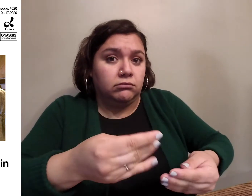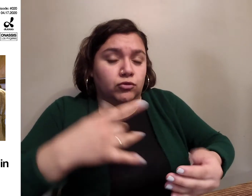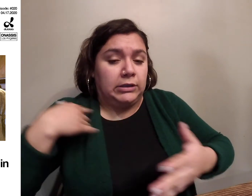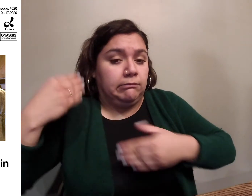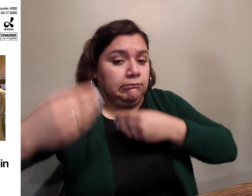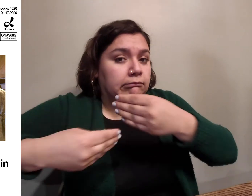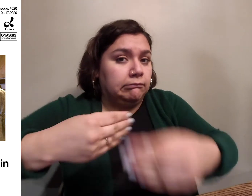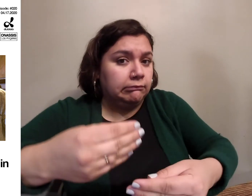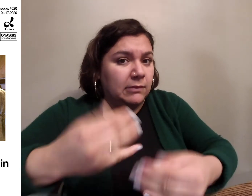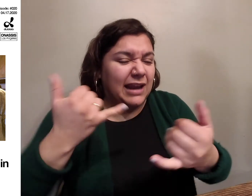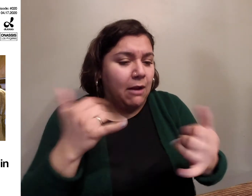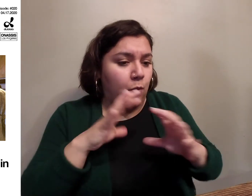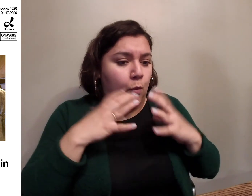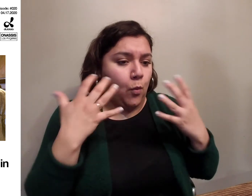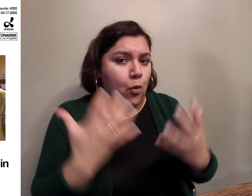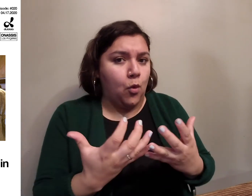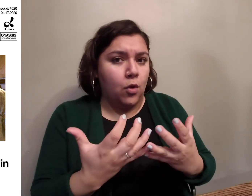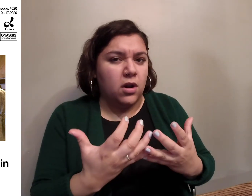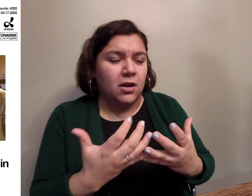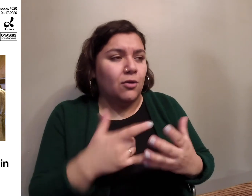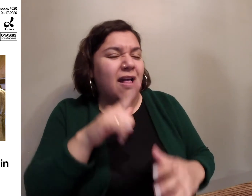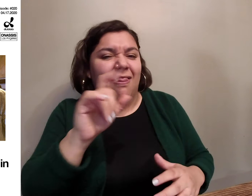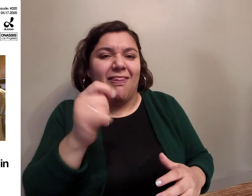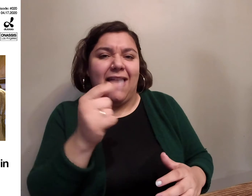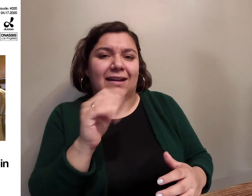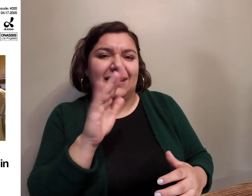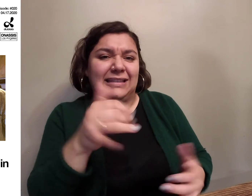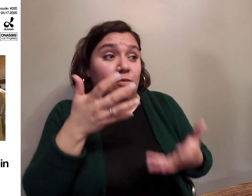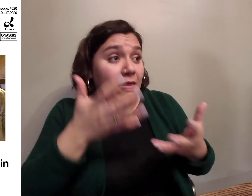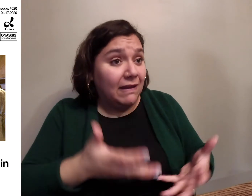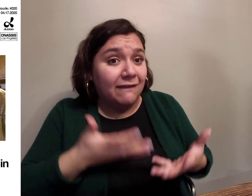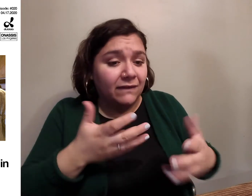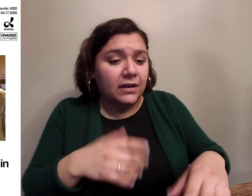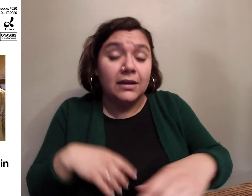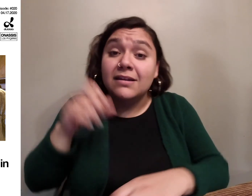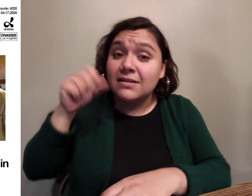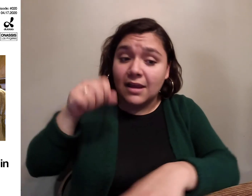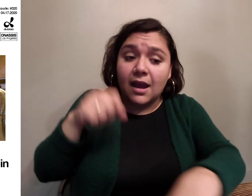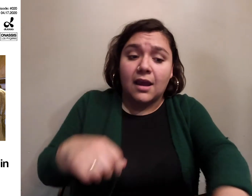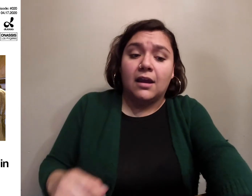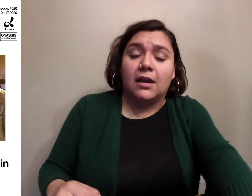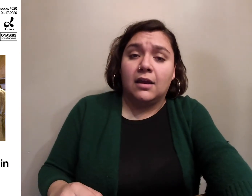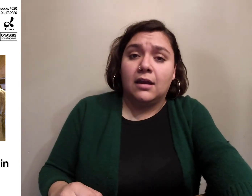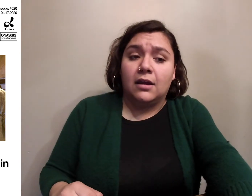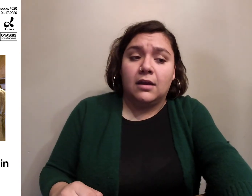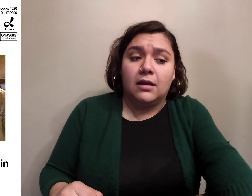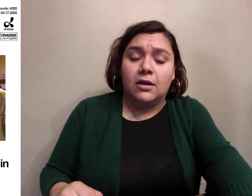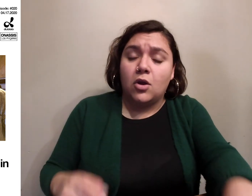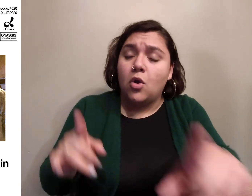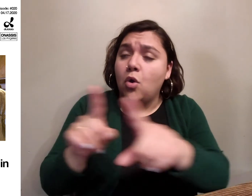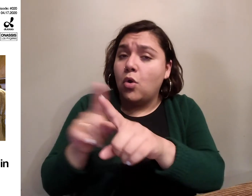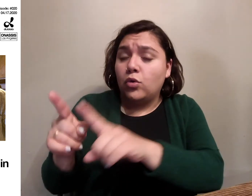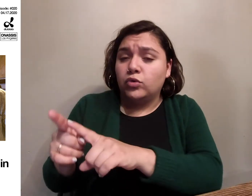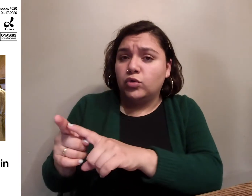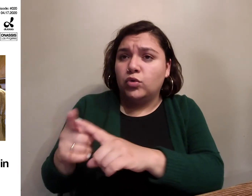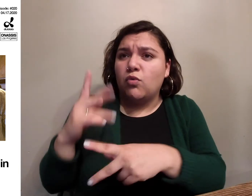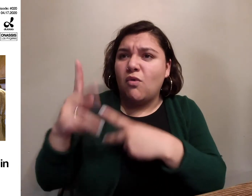what legacy. Yeah. And also what ladders and rules